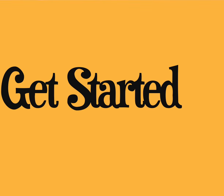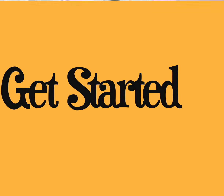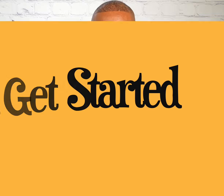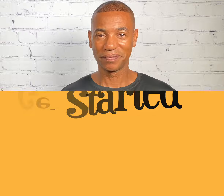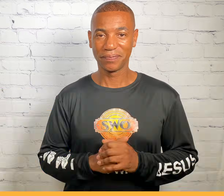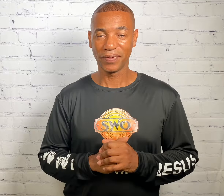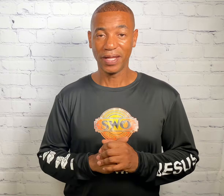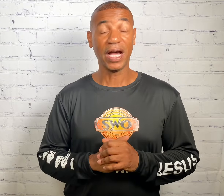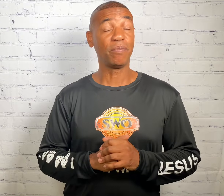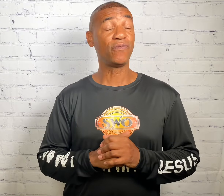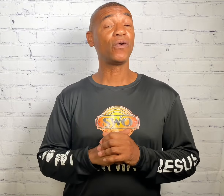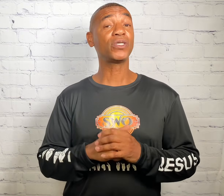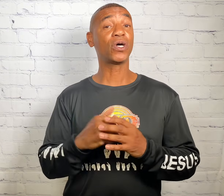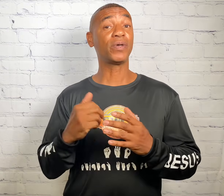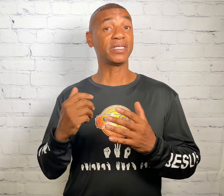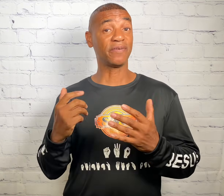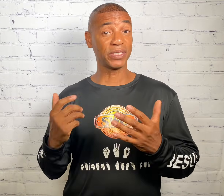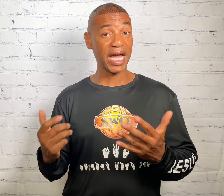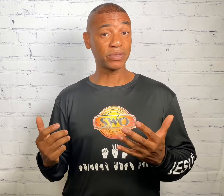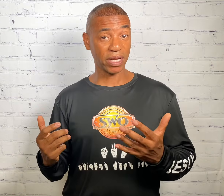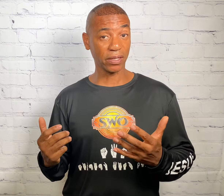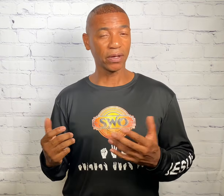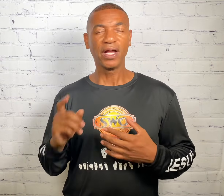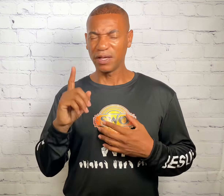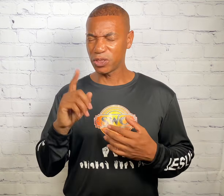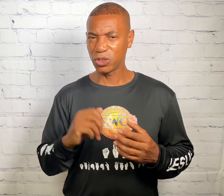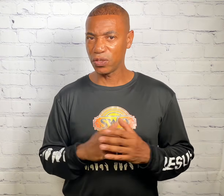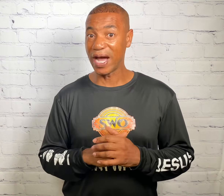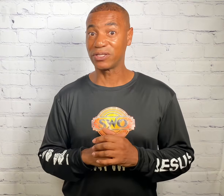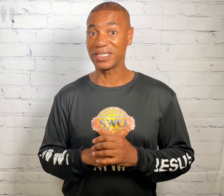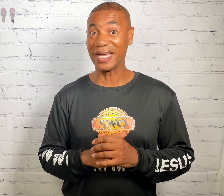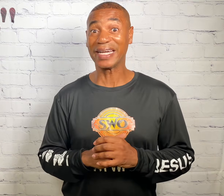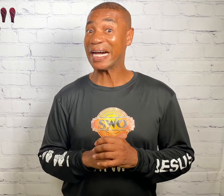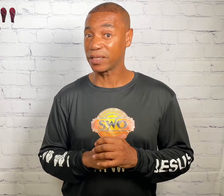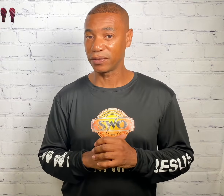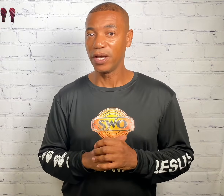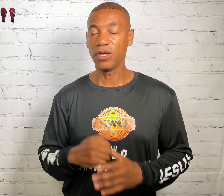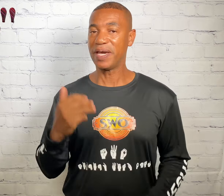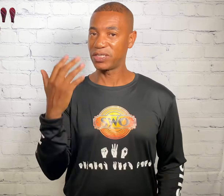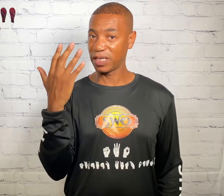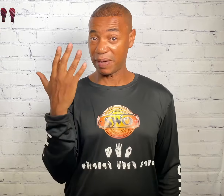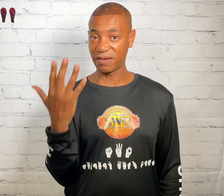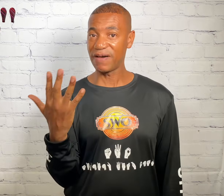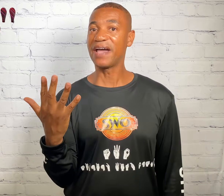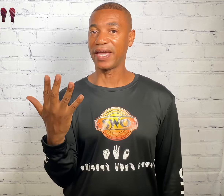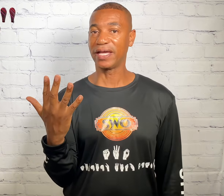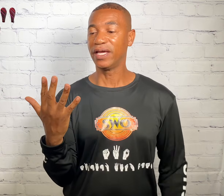started. Now, before we start with the different types of color, let me show you how to sign color. You basically make the 5 hand.